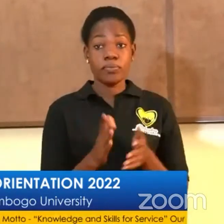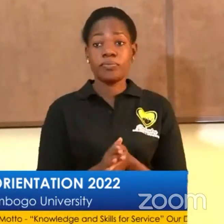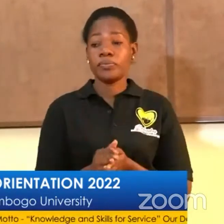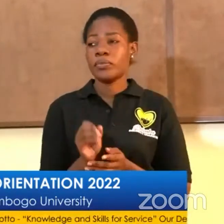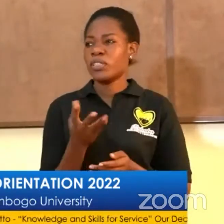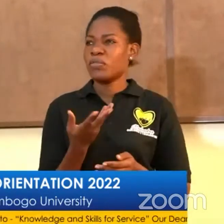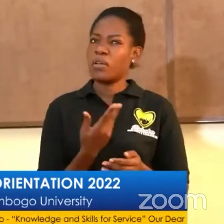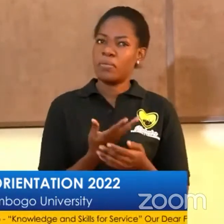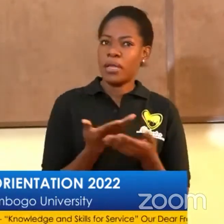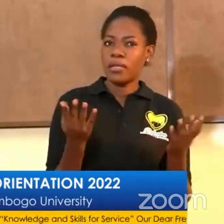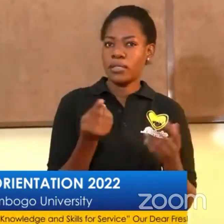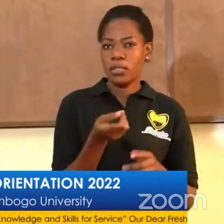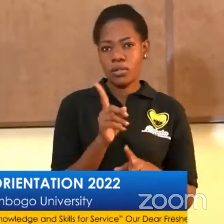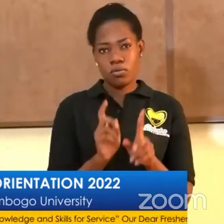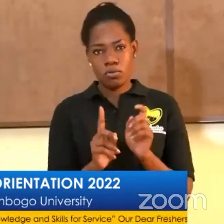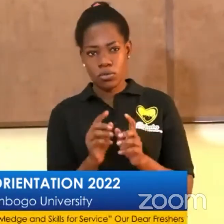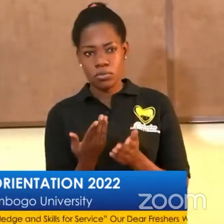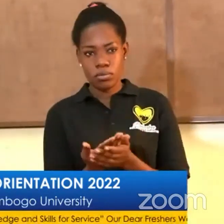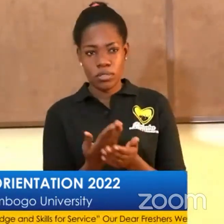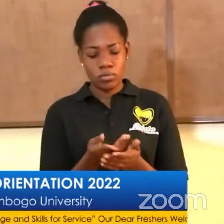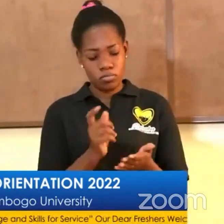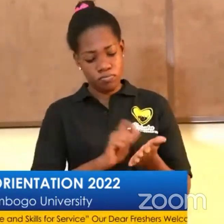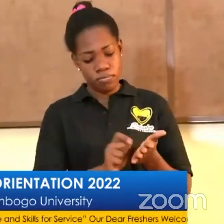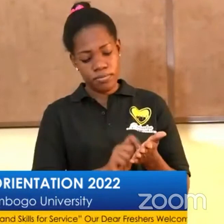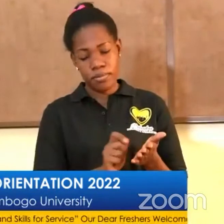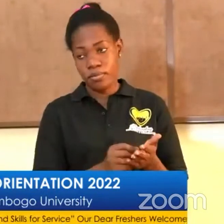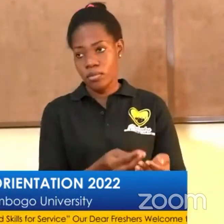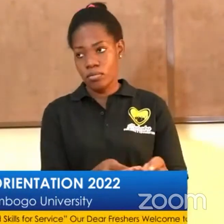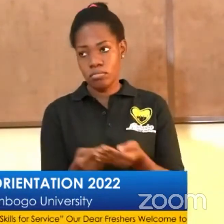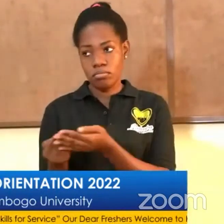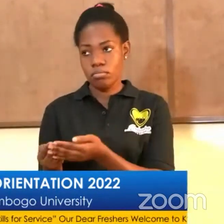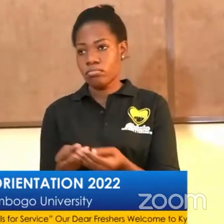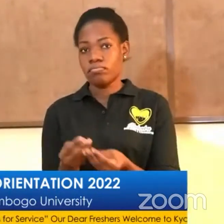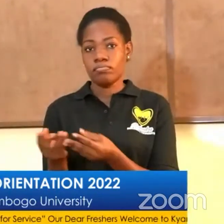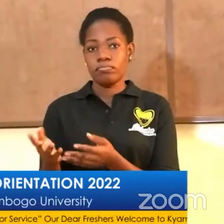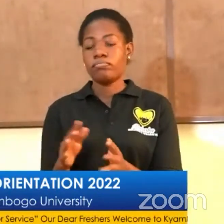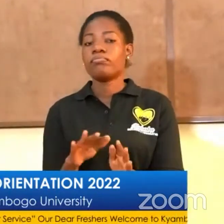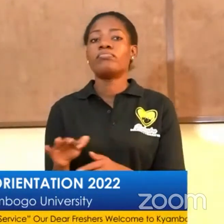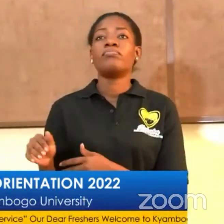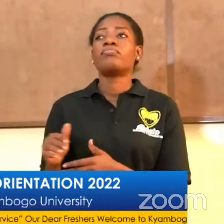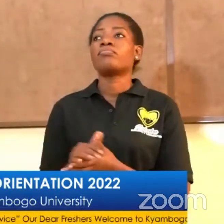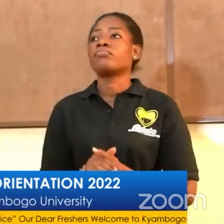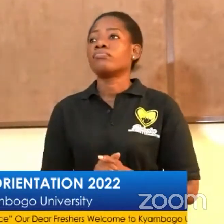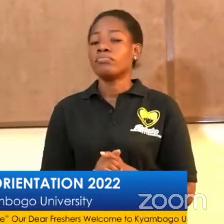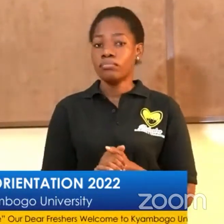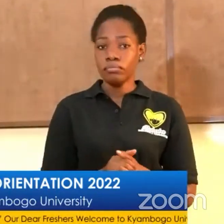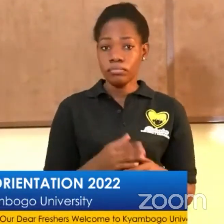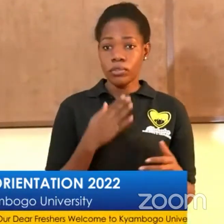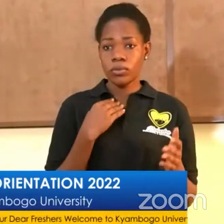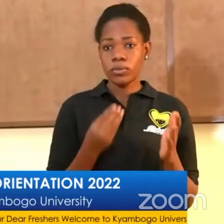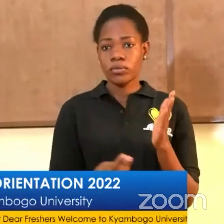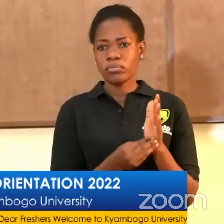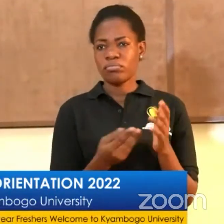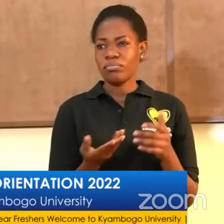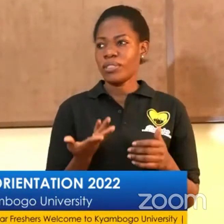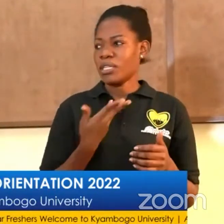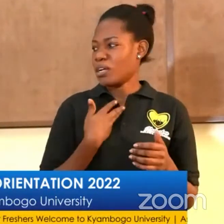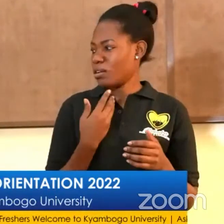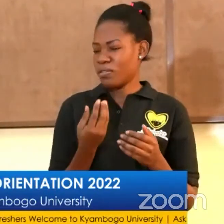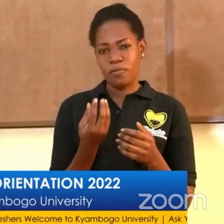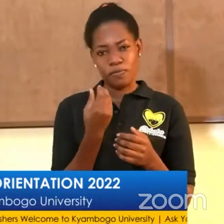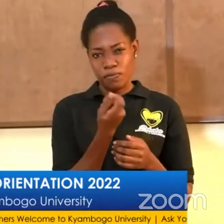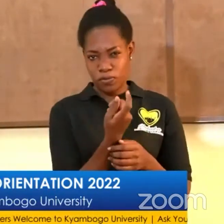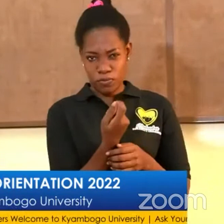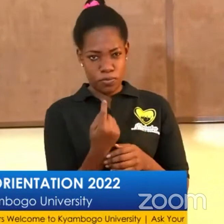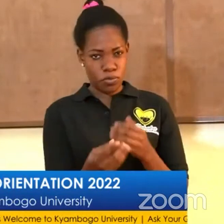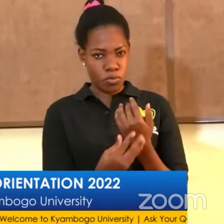any question, please take note of it and forward it. Yeah, I need to reiterate. I came with a few copies. I think we